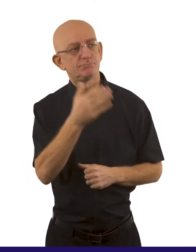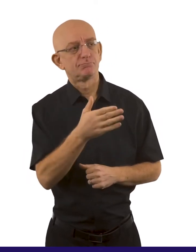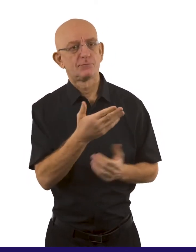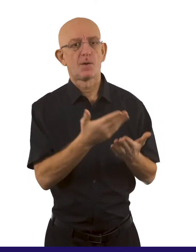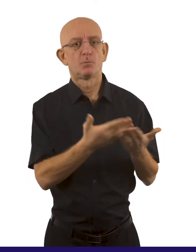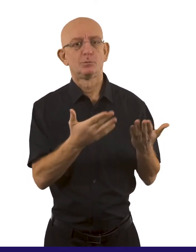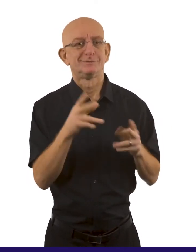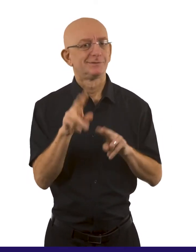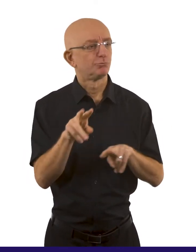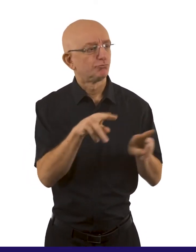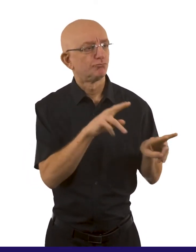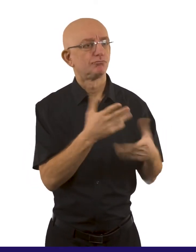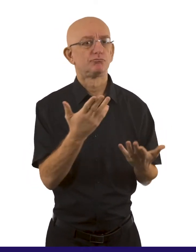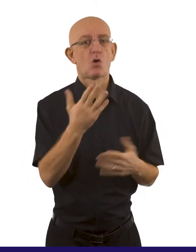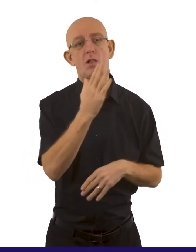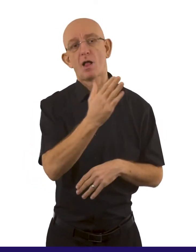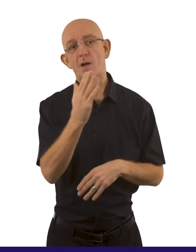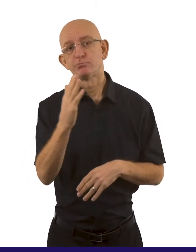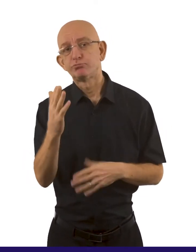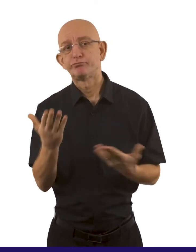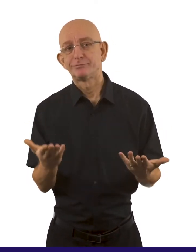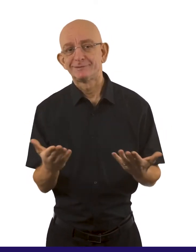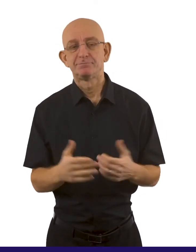going to museums and libraries,